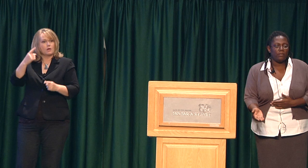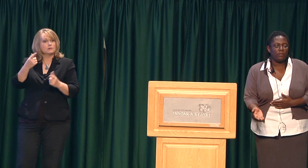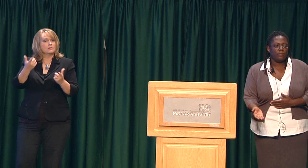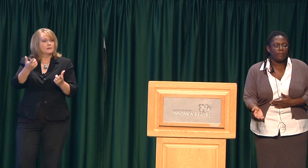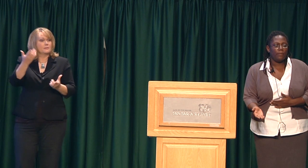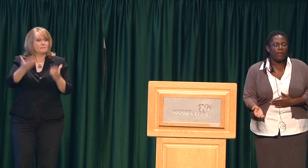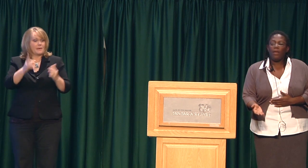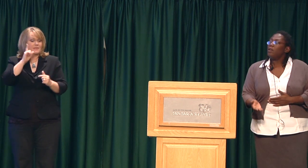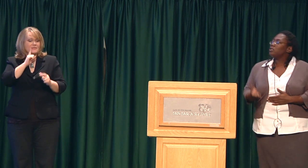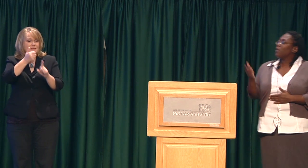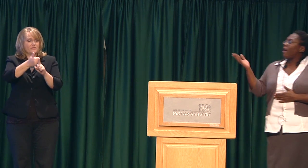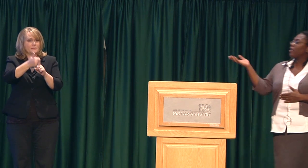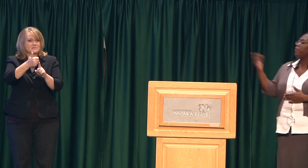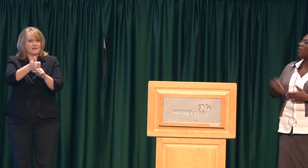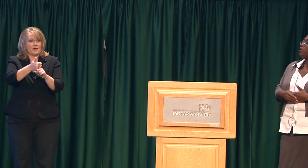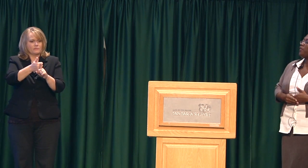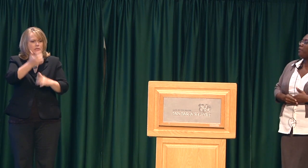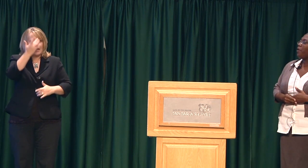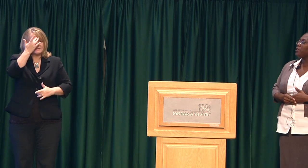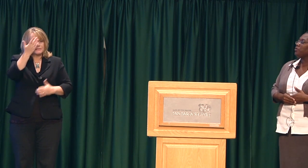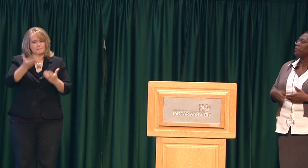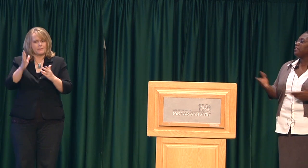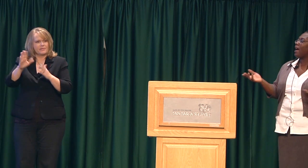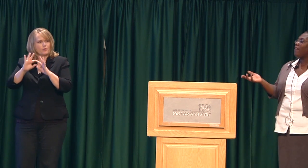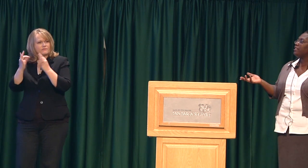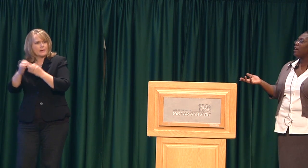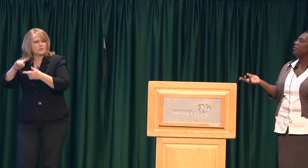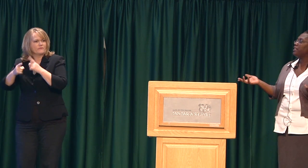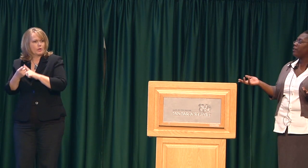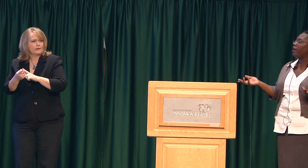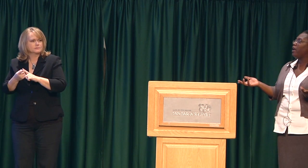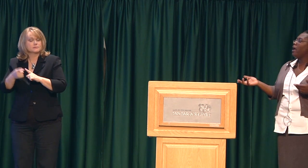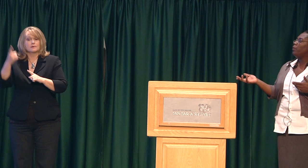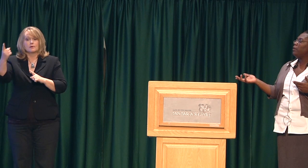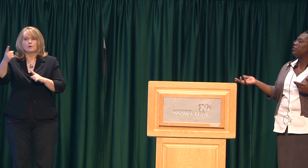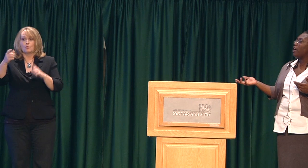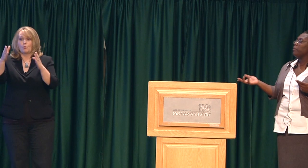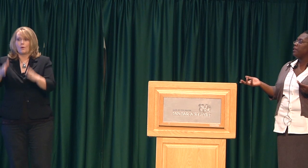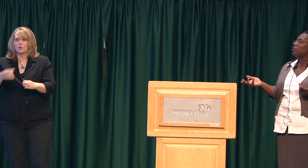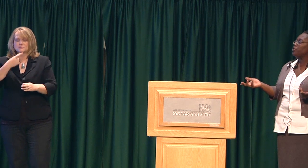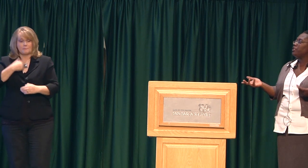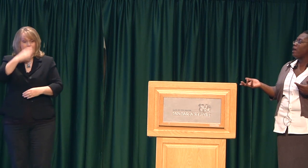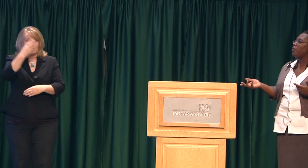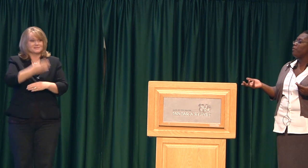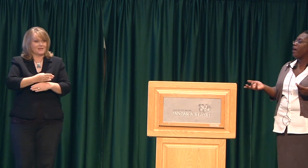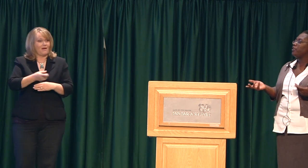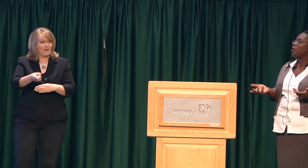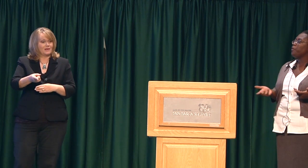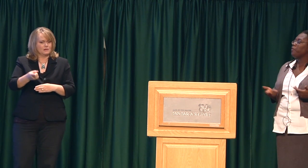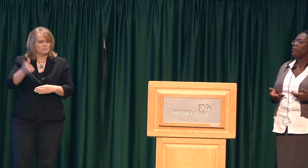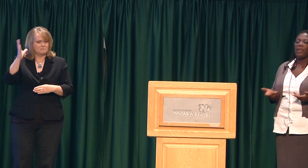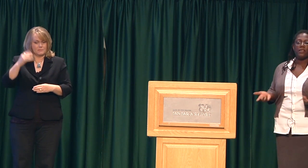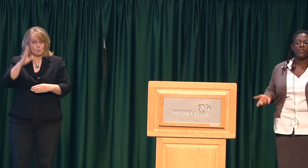patient. So we have a couple of quotes from the focus group that said, I have a son who is hearing, and when he was young, the pediatrician did not want to provide